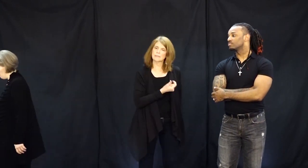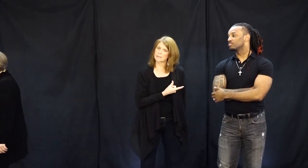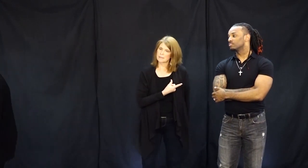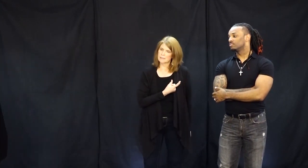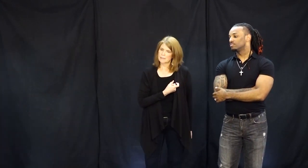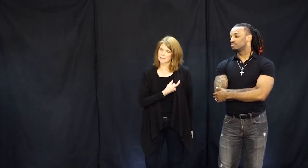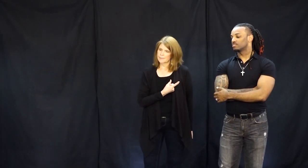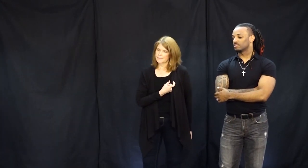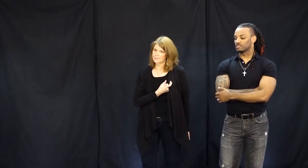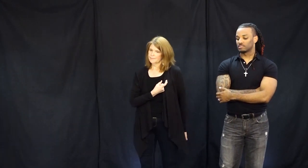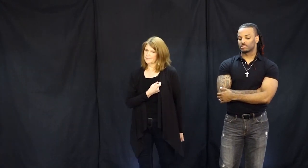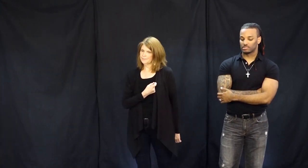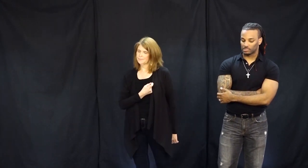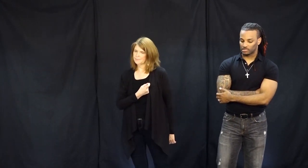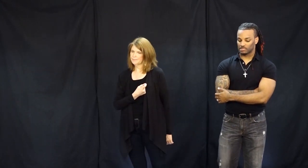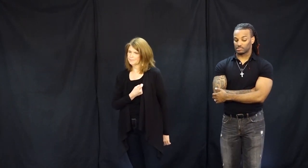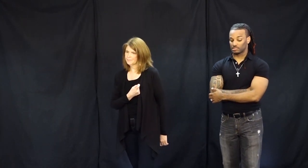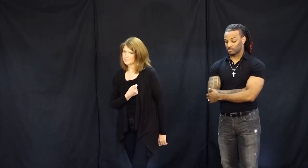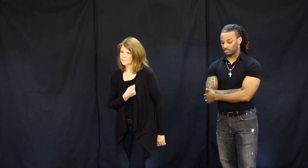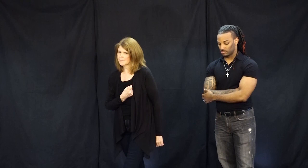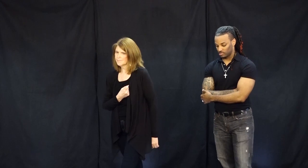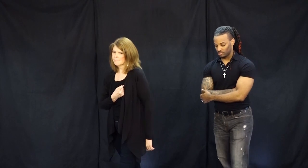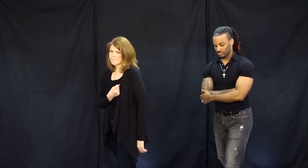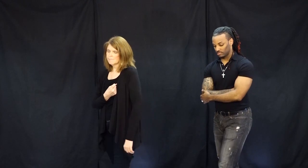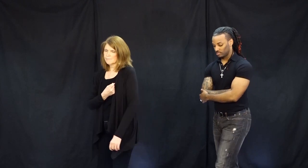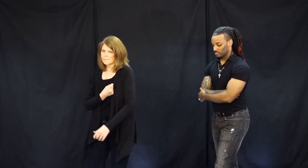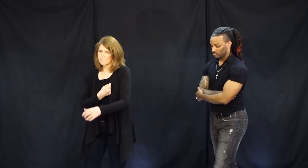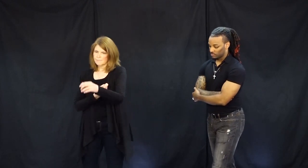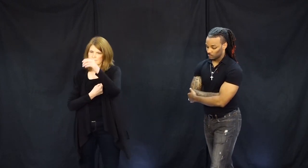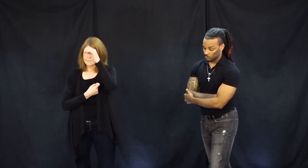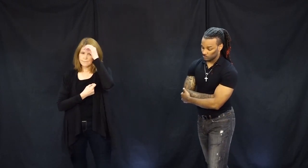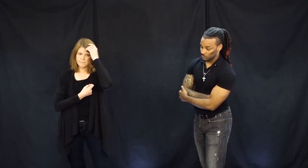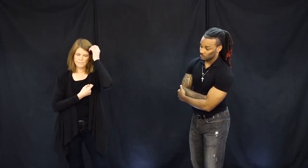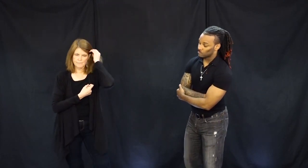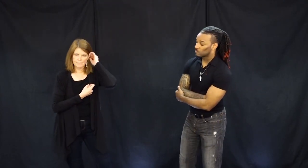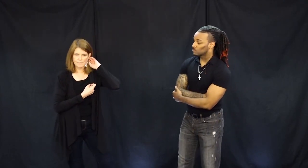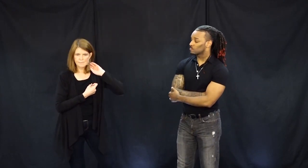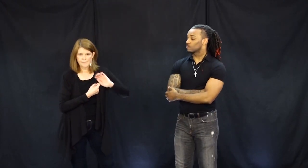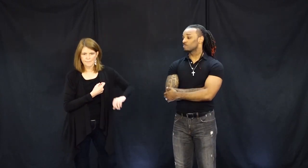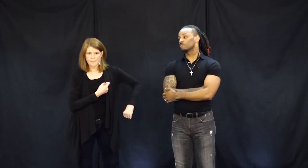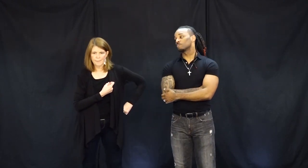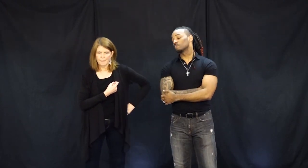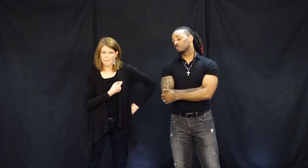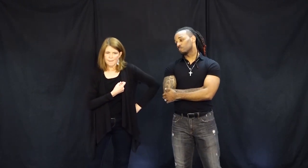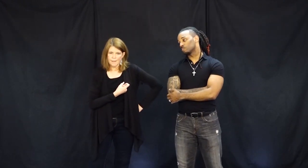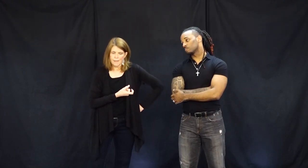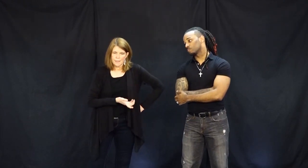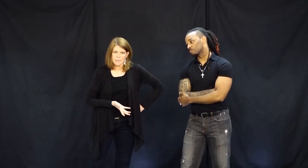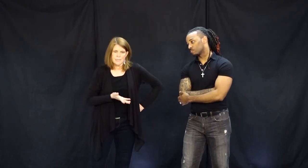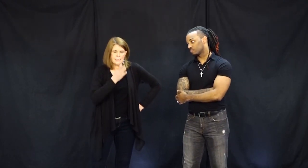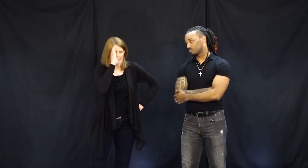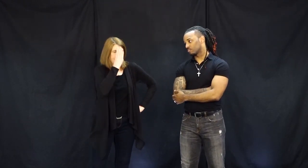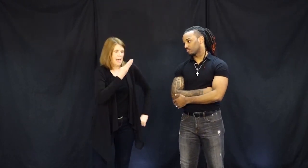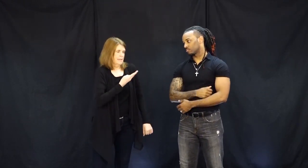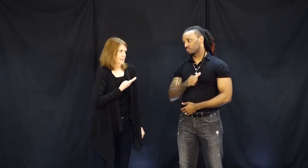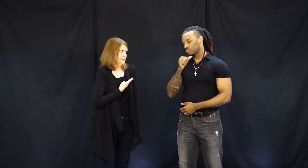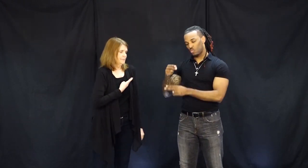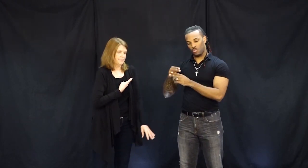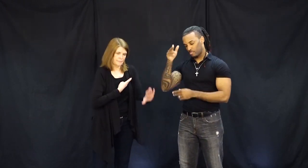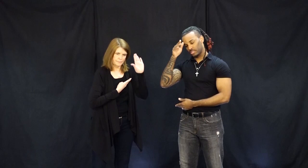inside. Meet him inside. Meet him inside. Meet him inside, meet him inside. Son, don't call me son. This war is hard